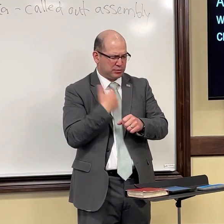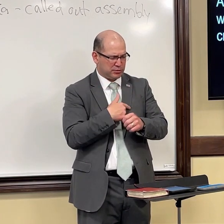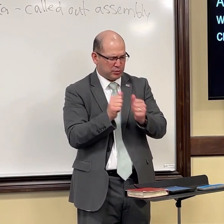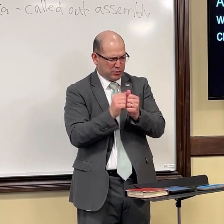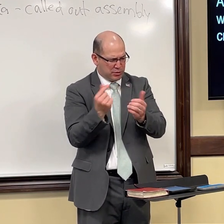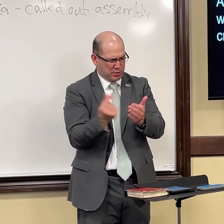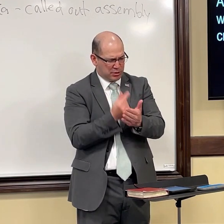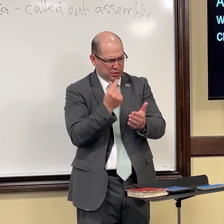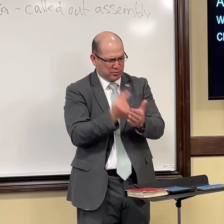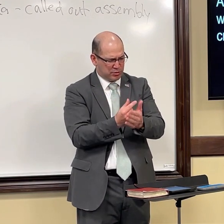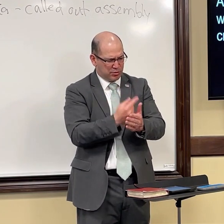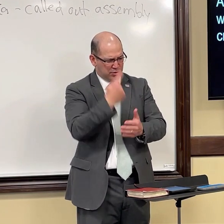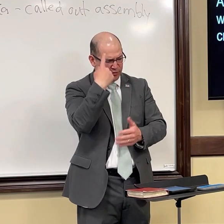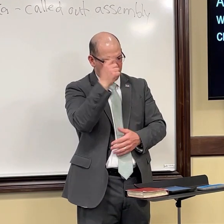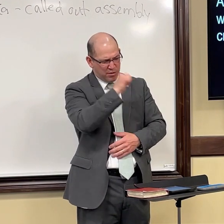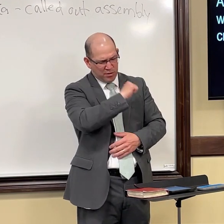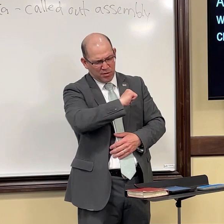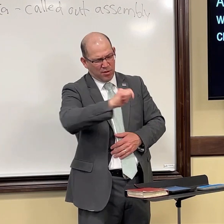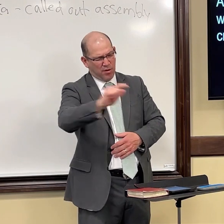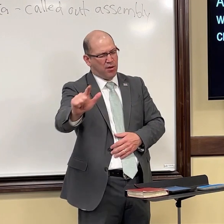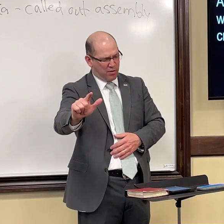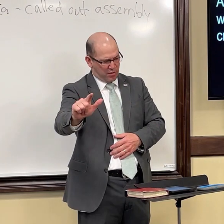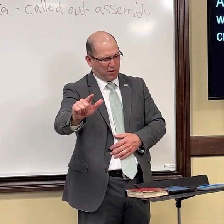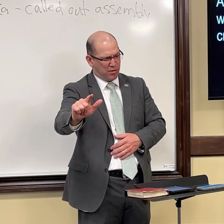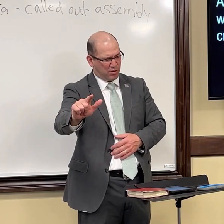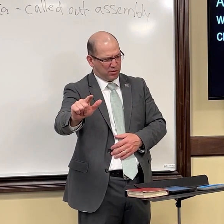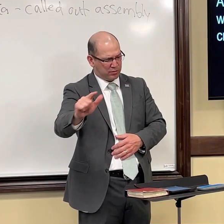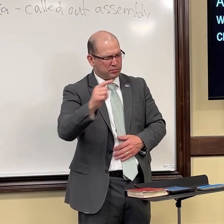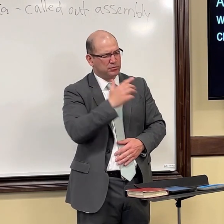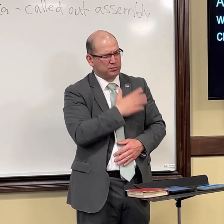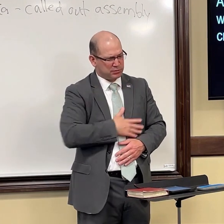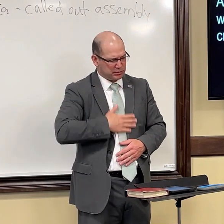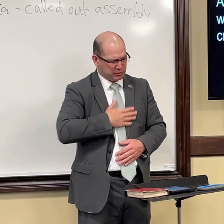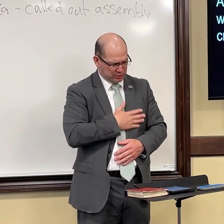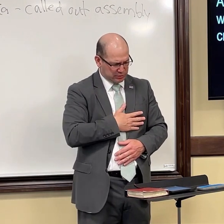Pray that you would use this gospel is for all.